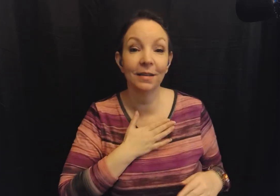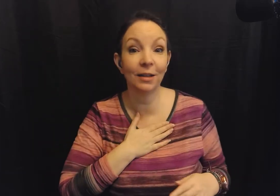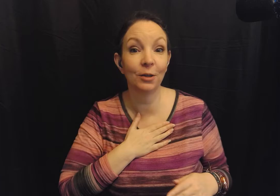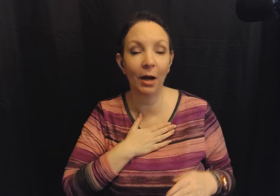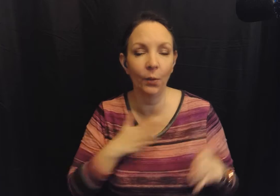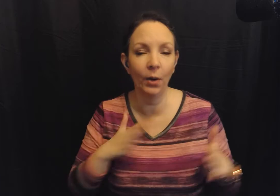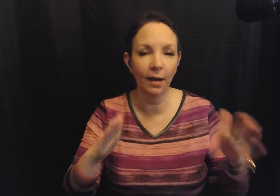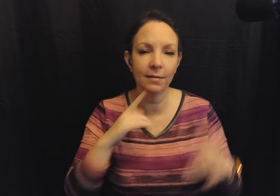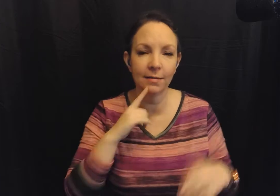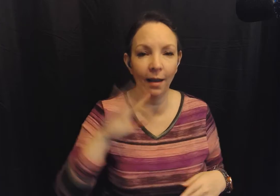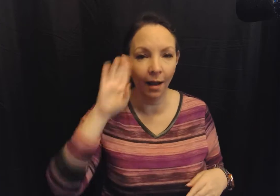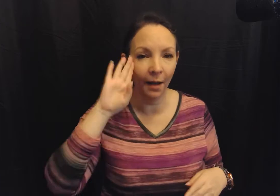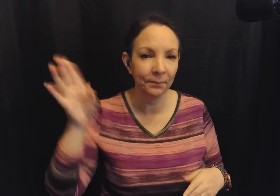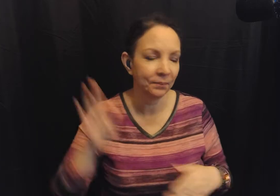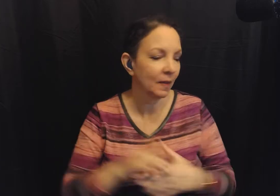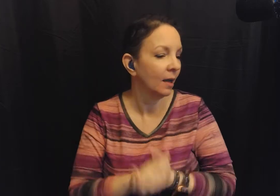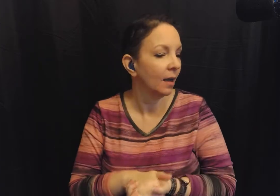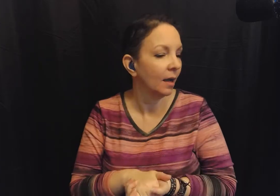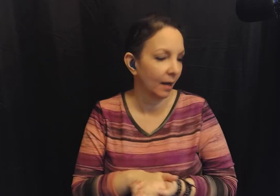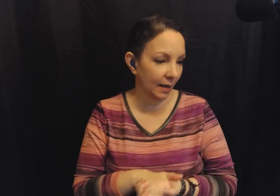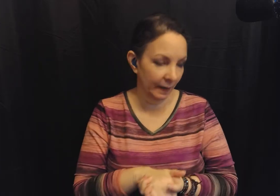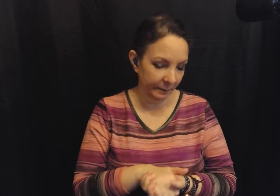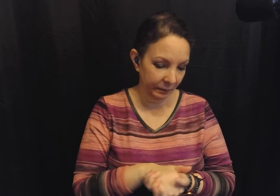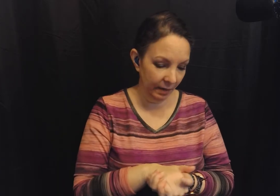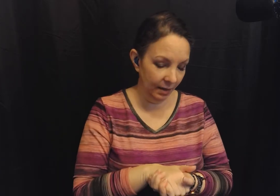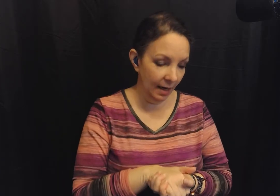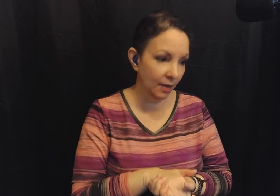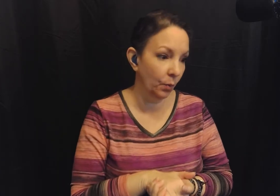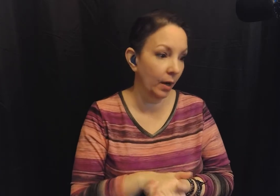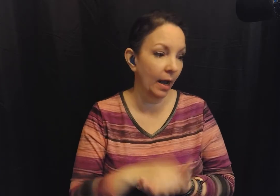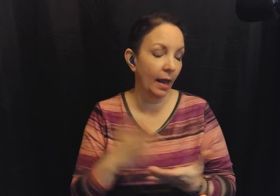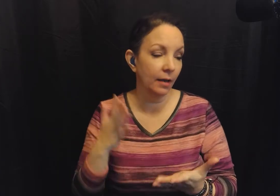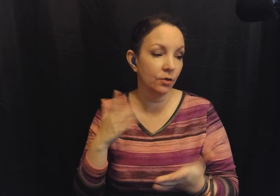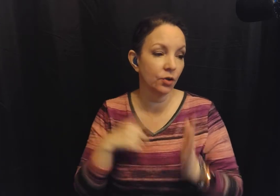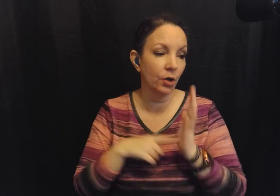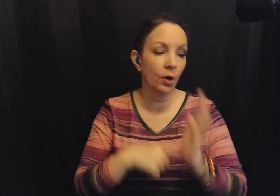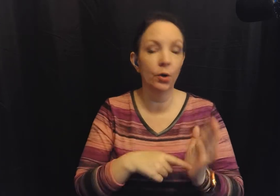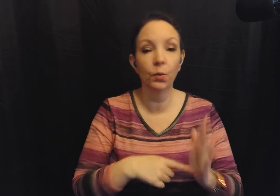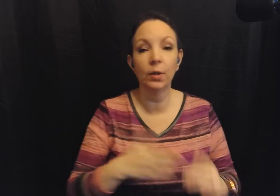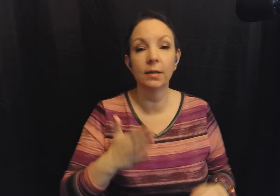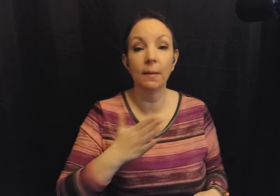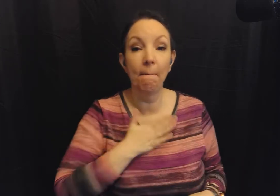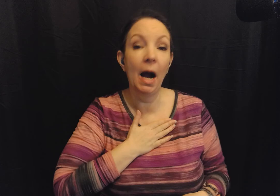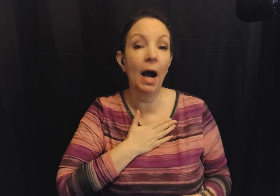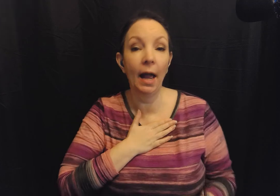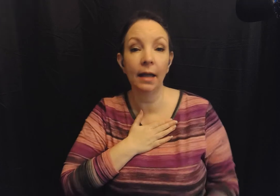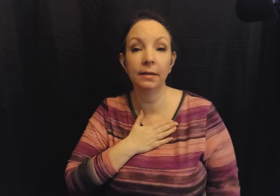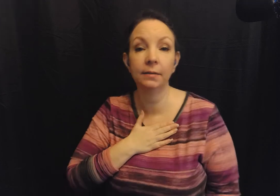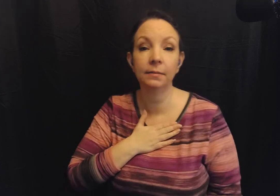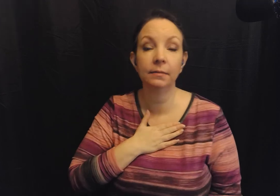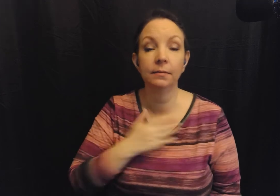my way to say hi. The next one I showed was my and